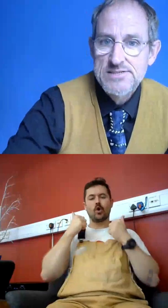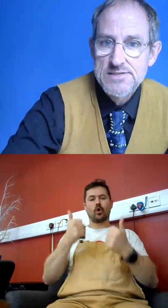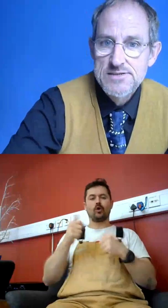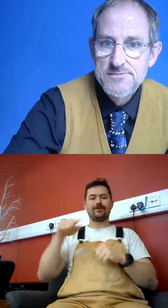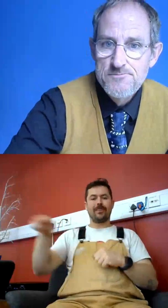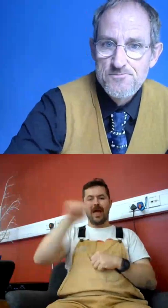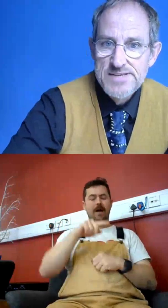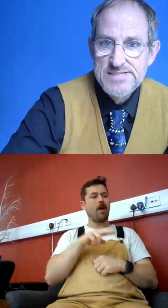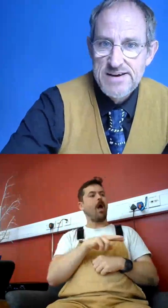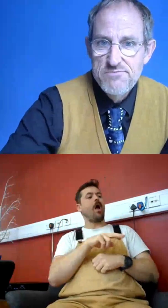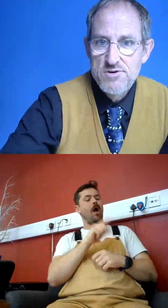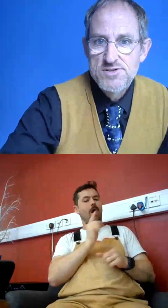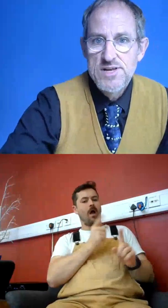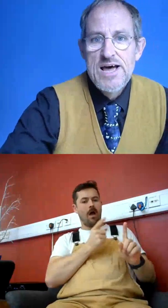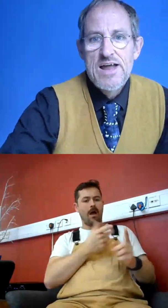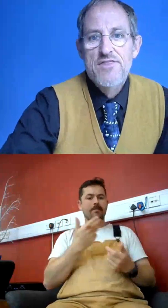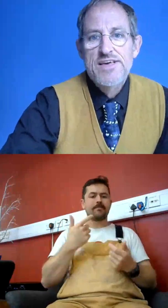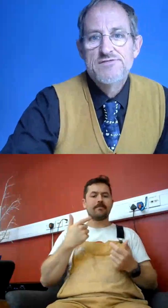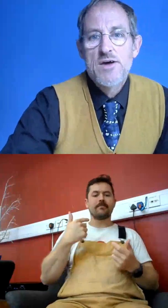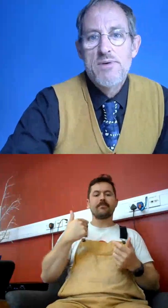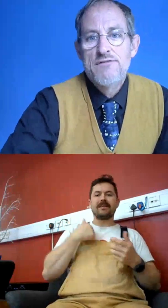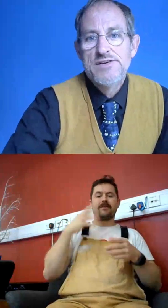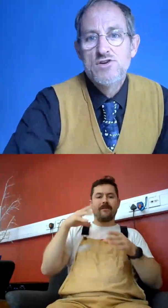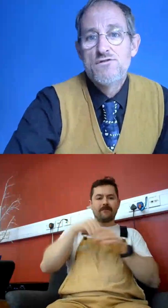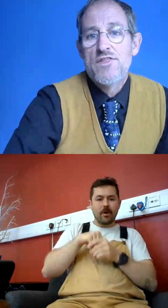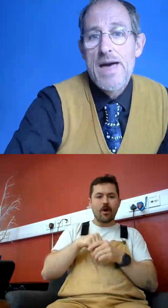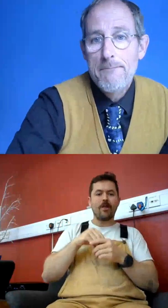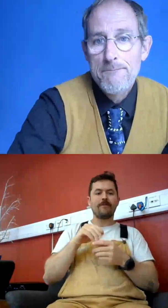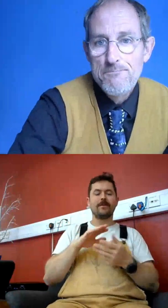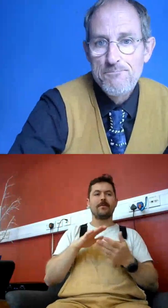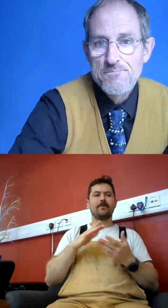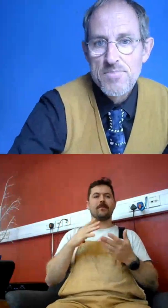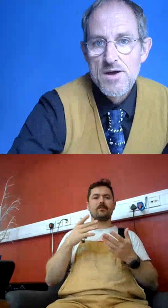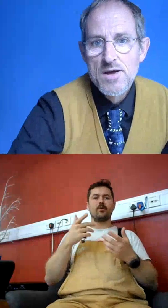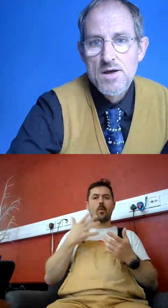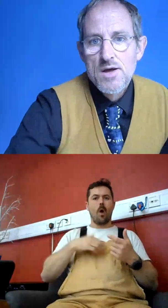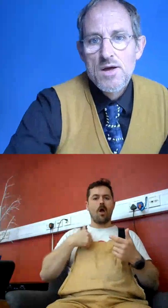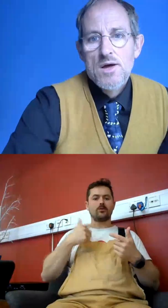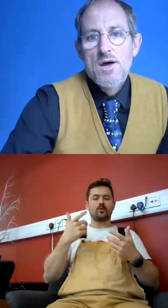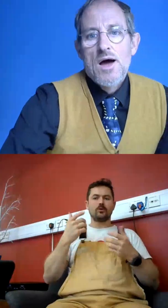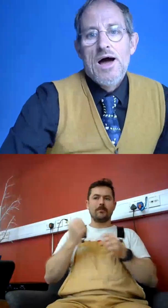me present as a deaf person. And I think it's very beneficial for them.